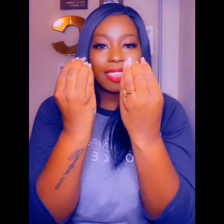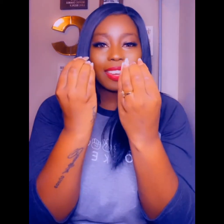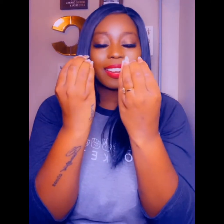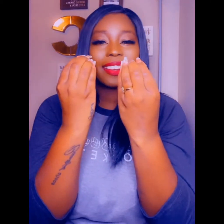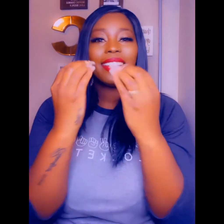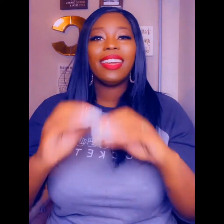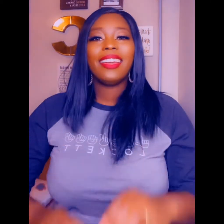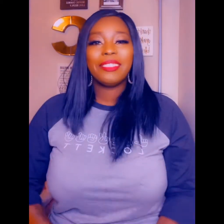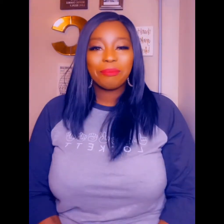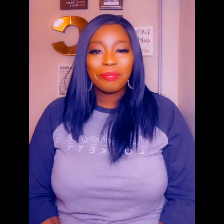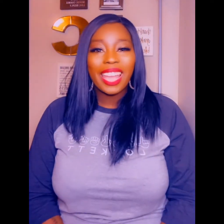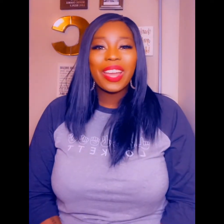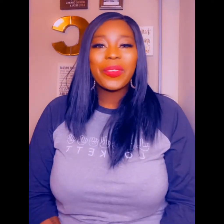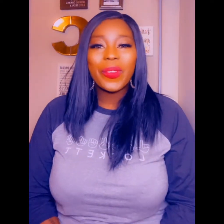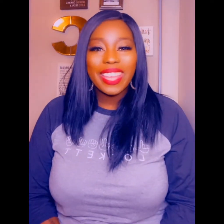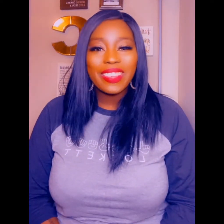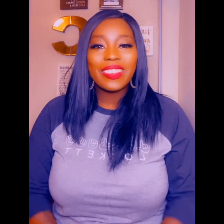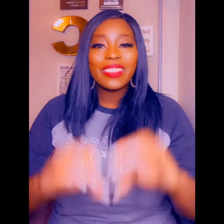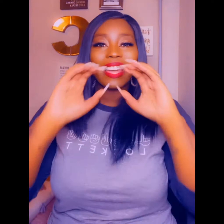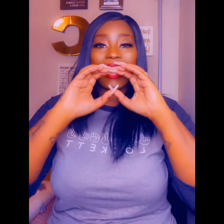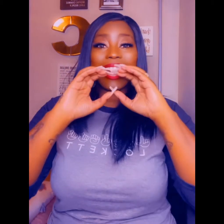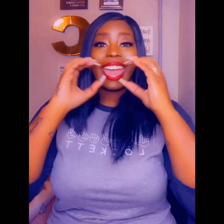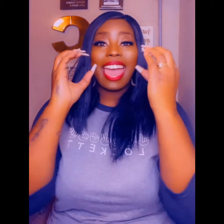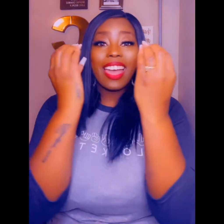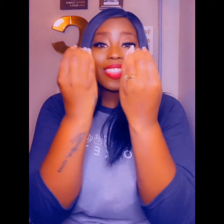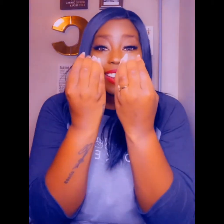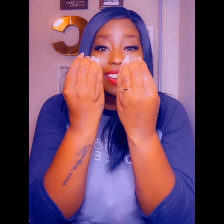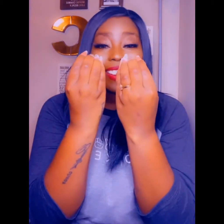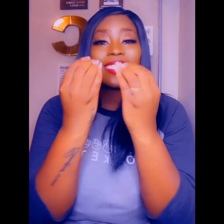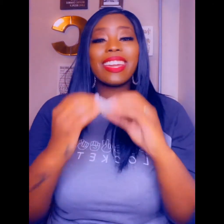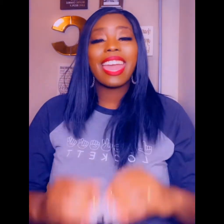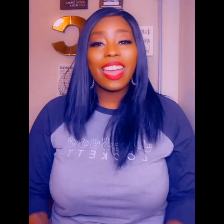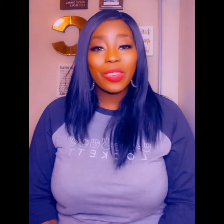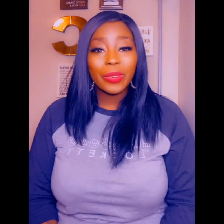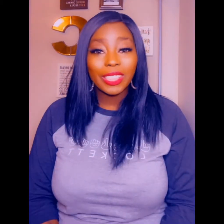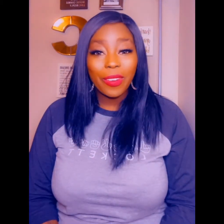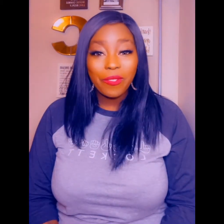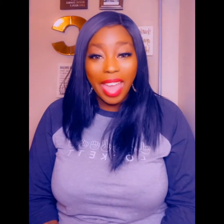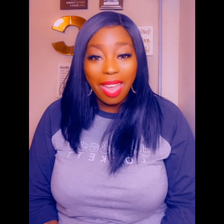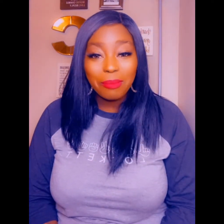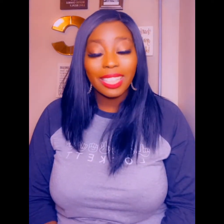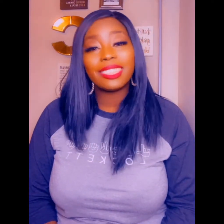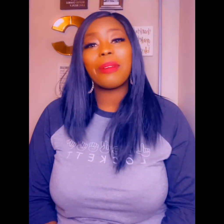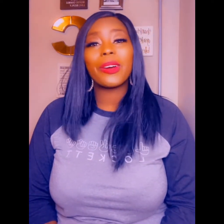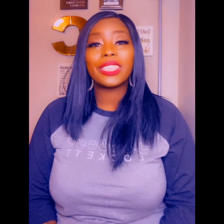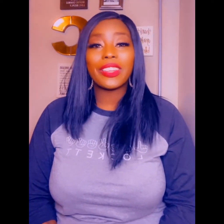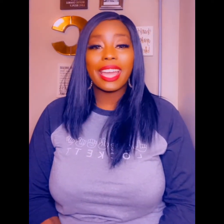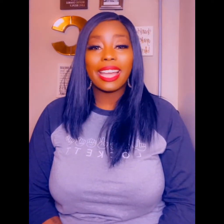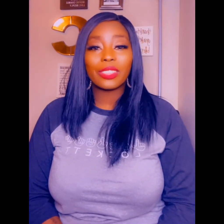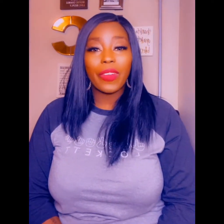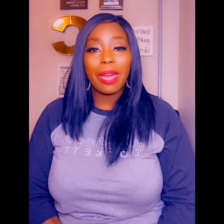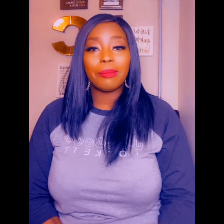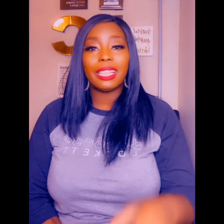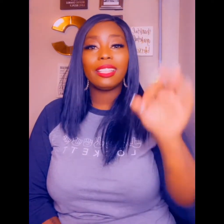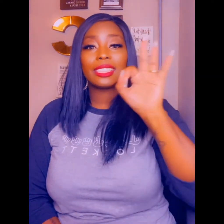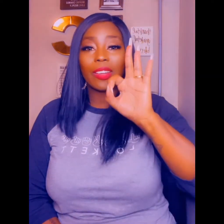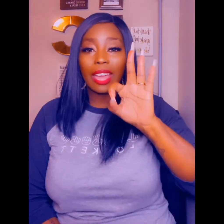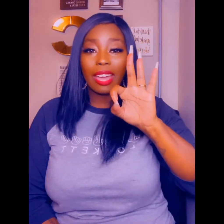Gather. When you gather with your family. So I'm going to show you guys family. So F